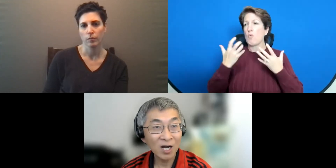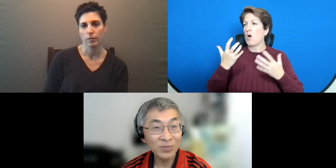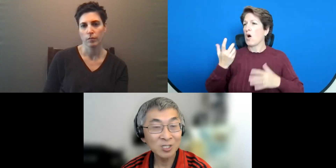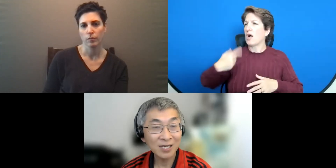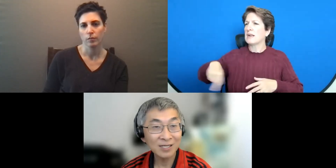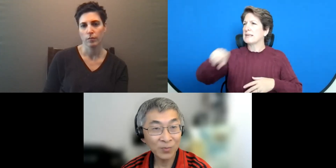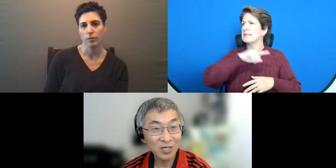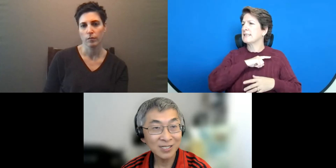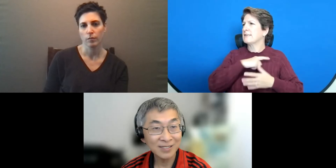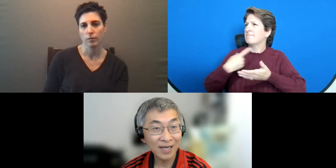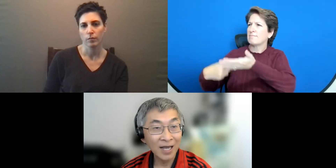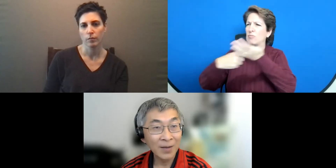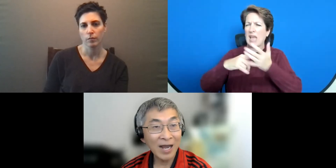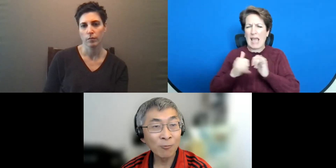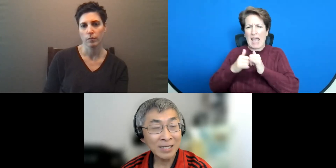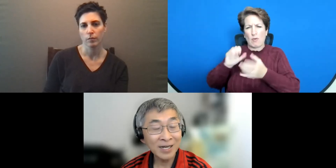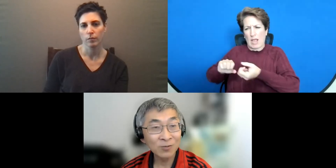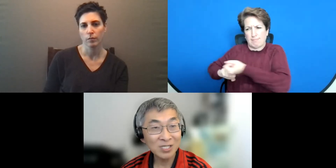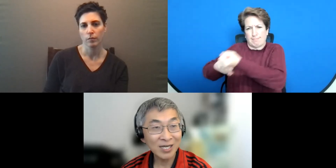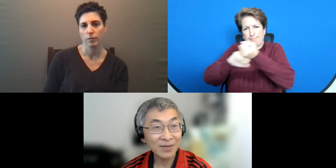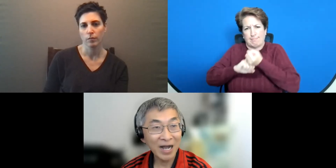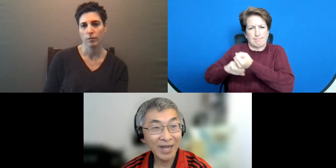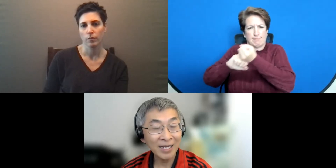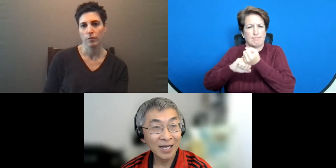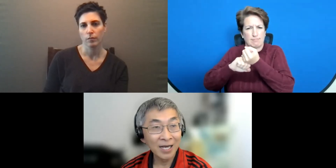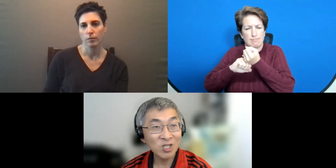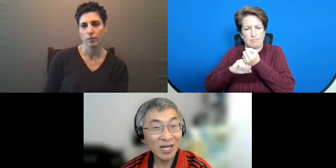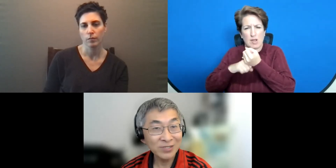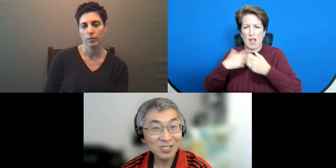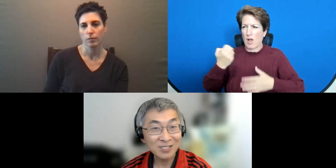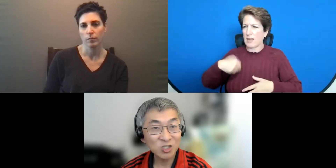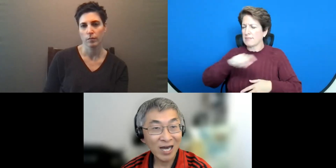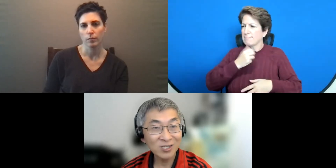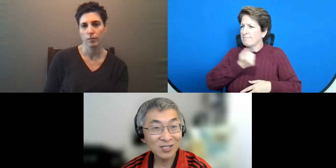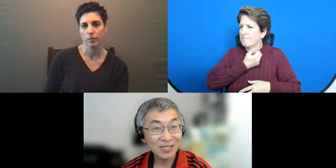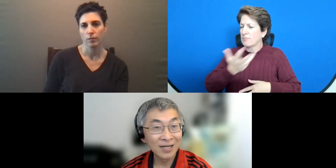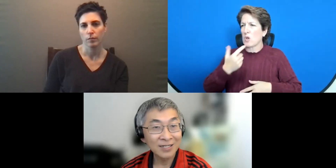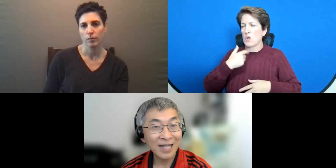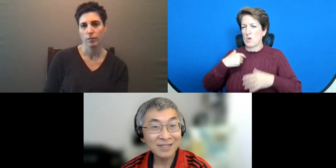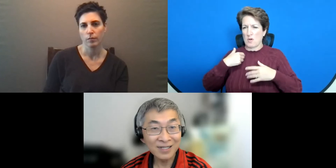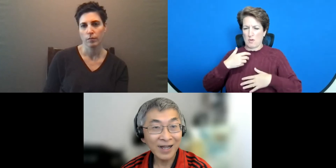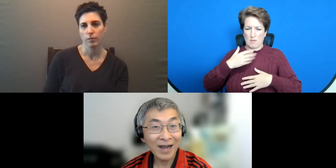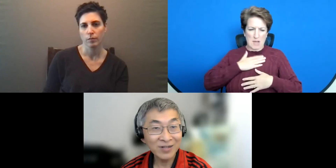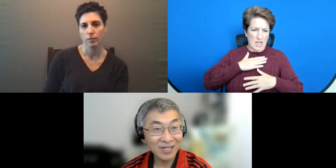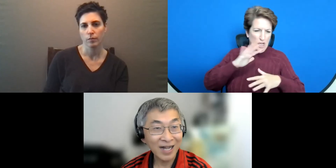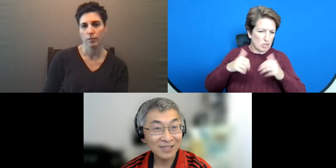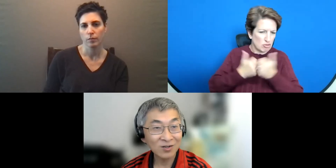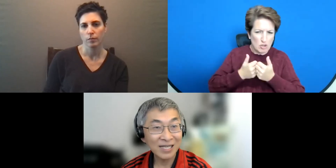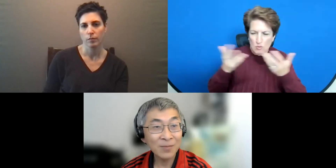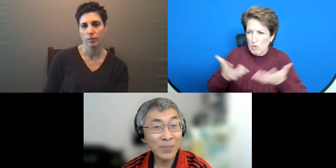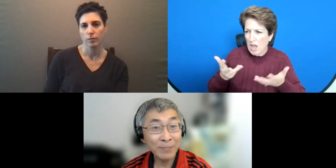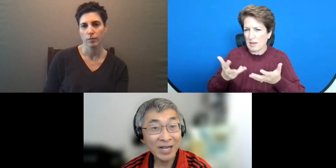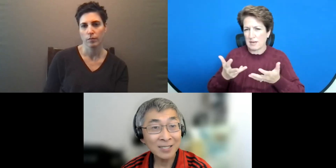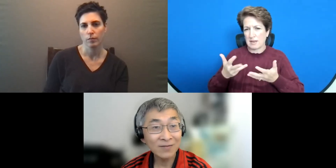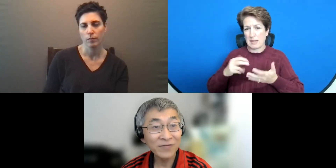can help each other, support each other, by resonate with each other, by sharing with each other challenges, doesn't alienate us or